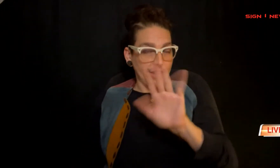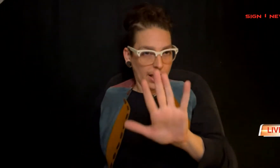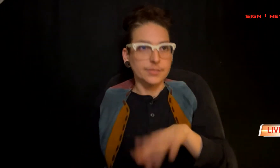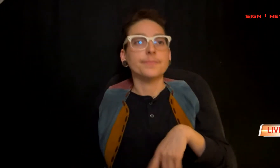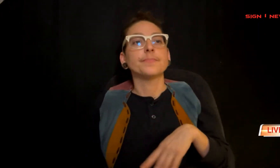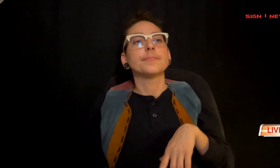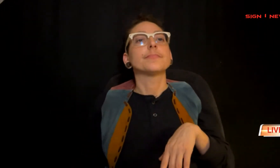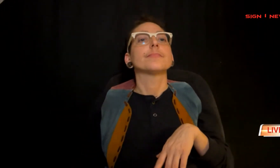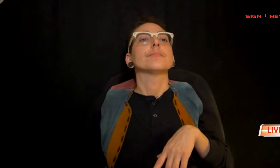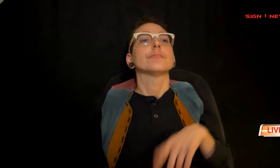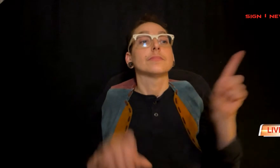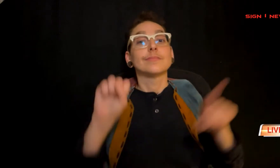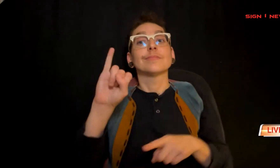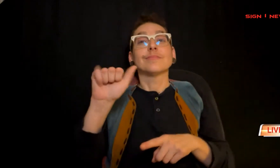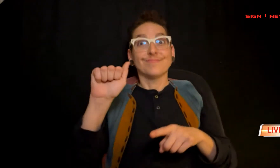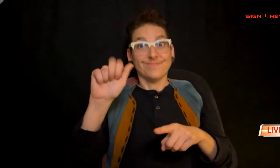But here's a fun fact.